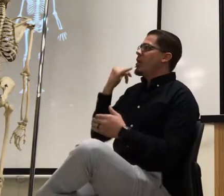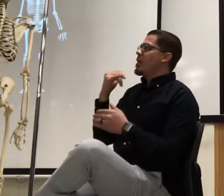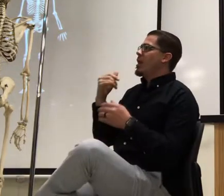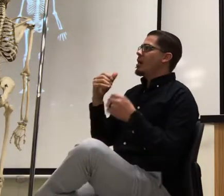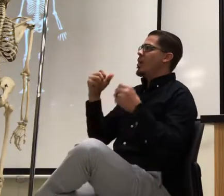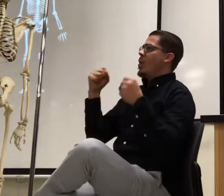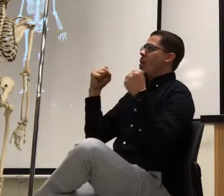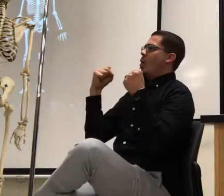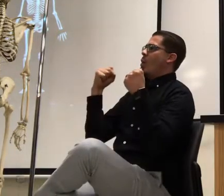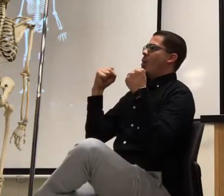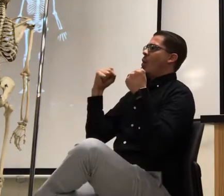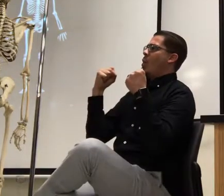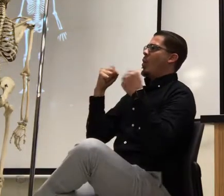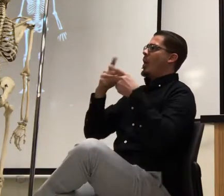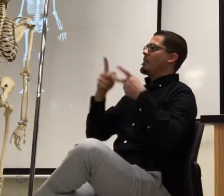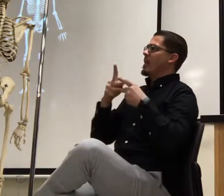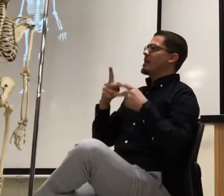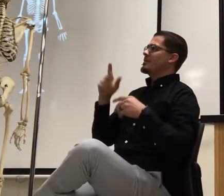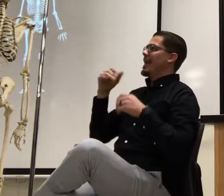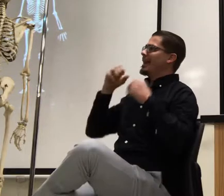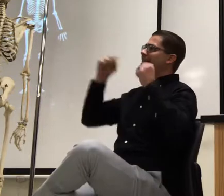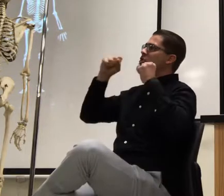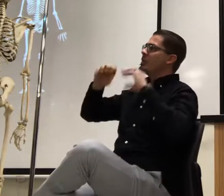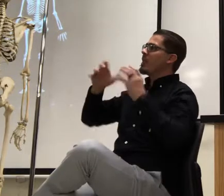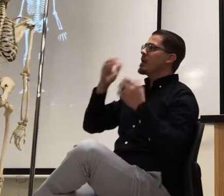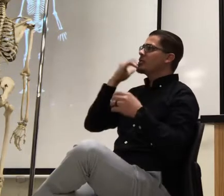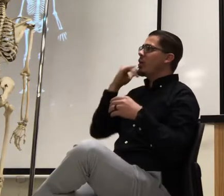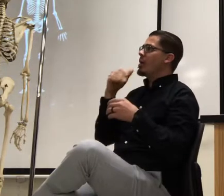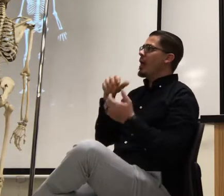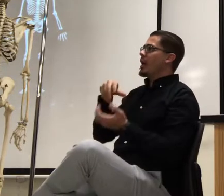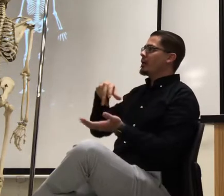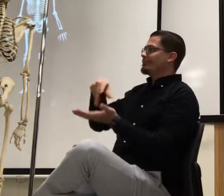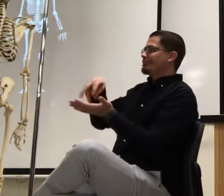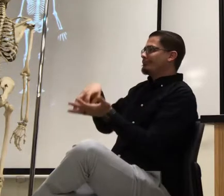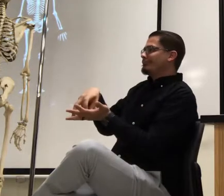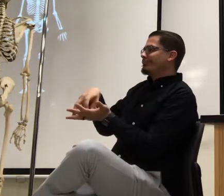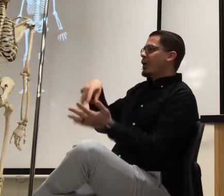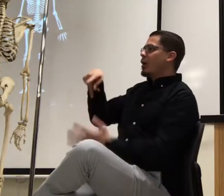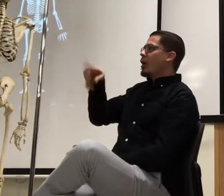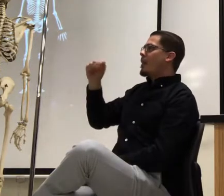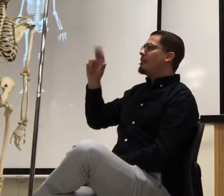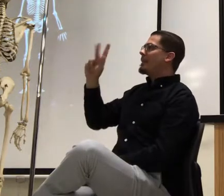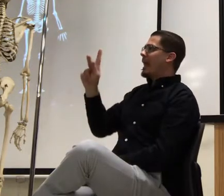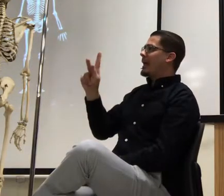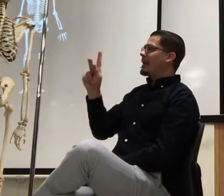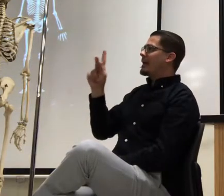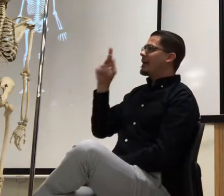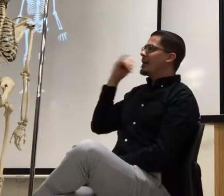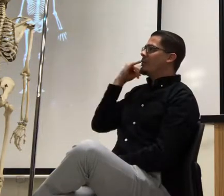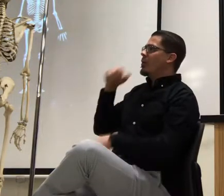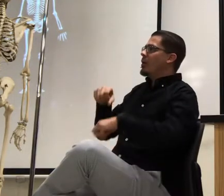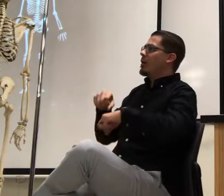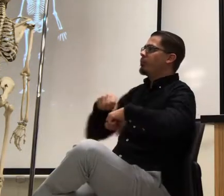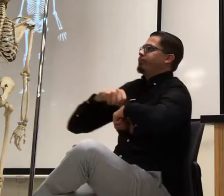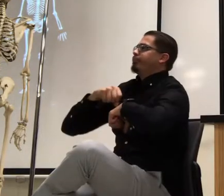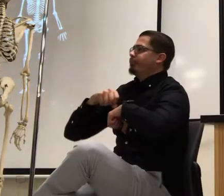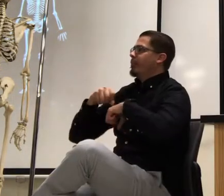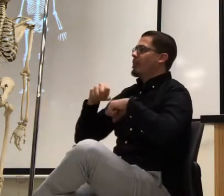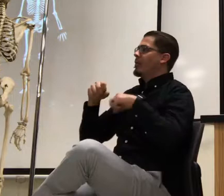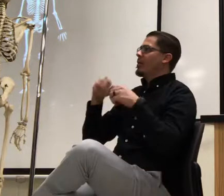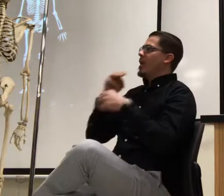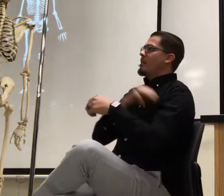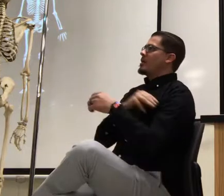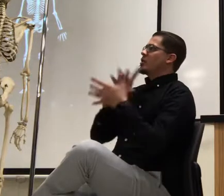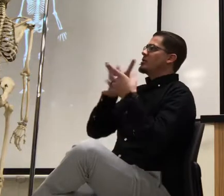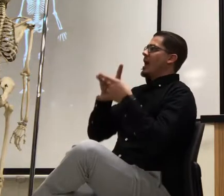position, like in your gym class or something, and to keep the scapula from popping off your back. The muscles